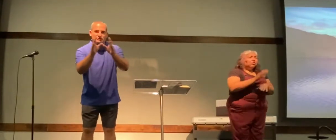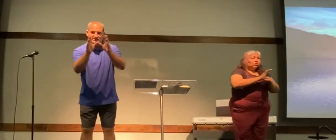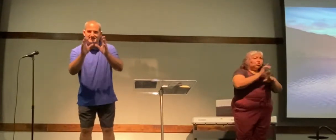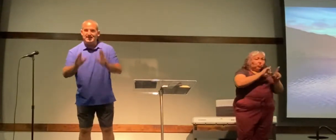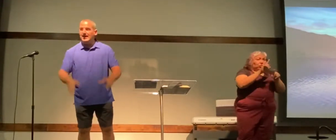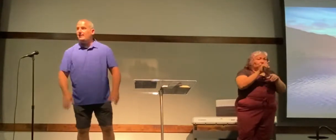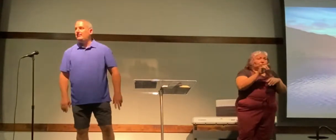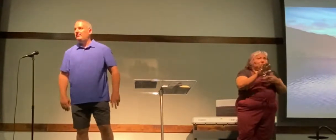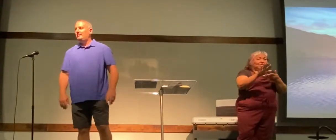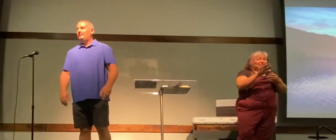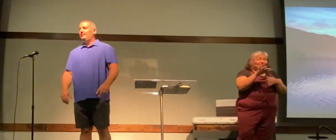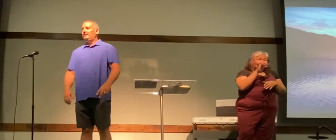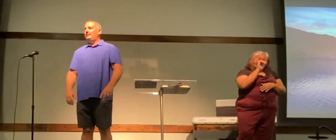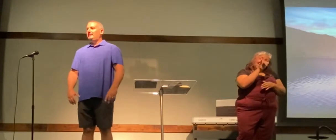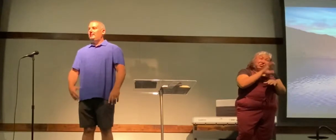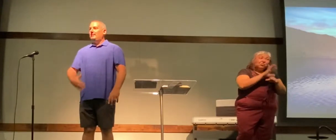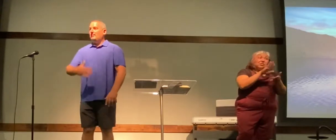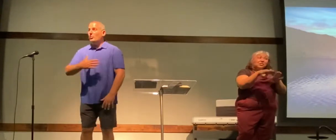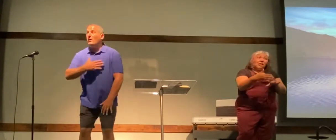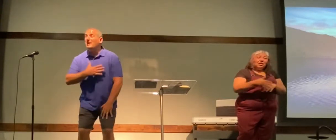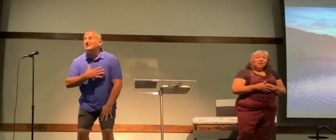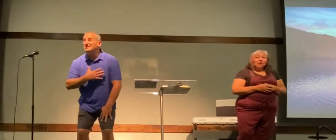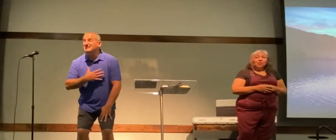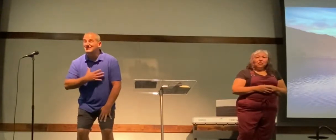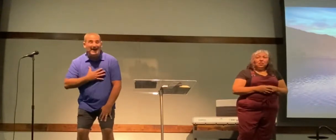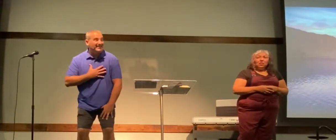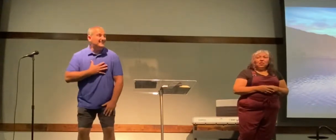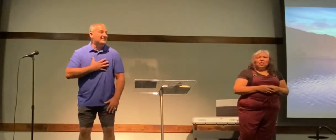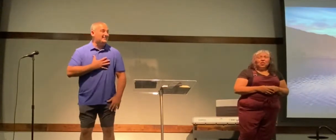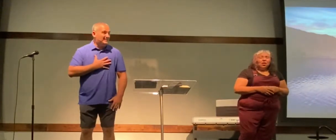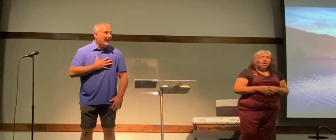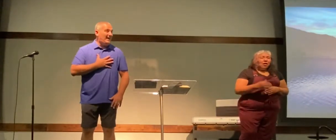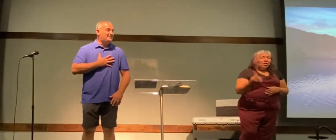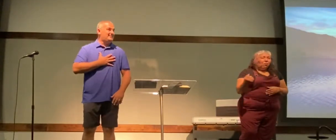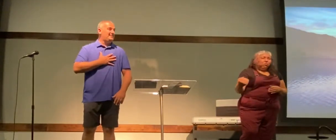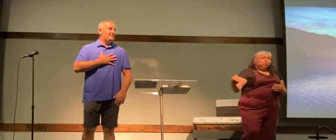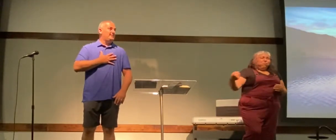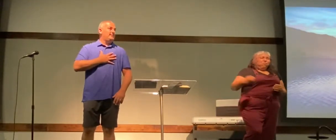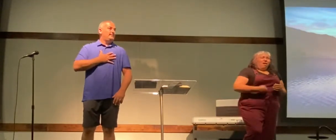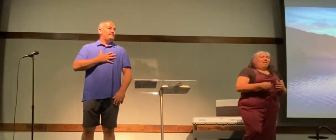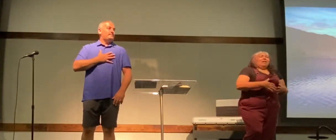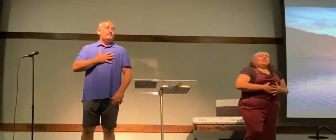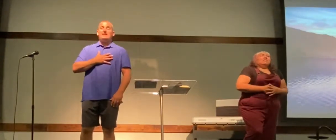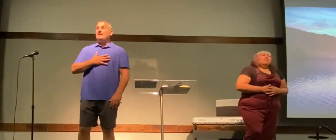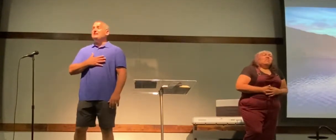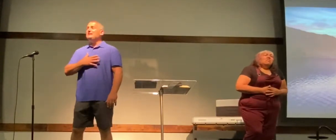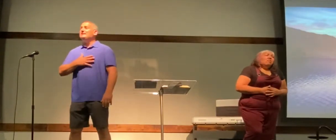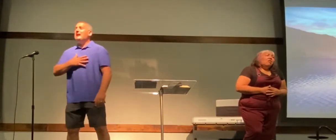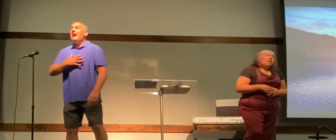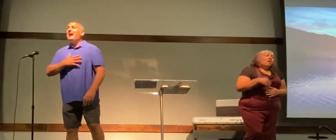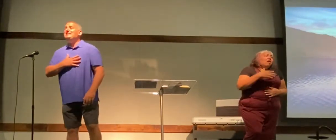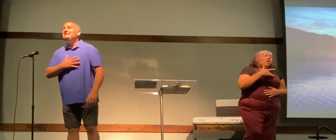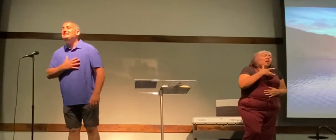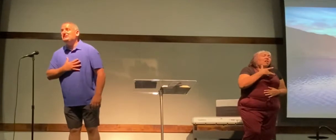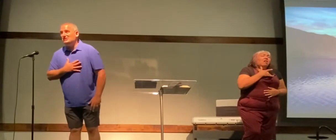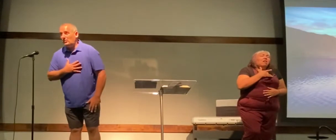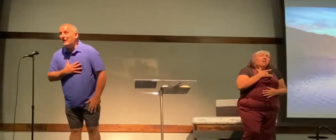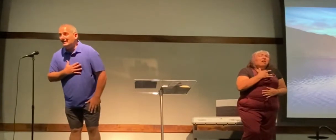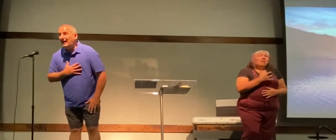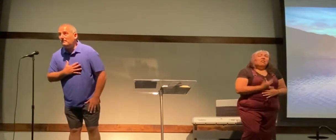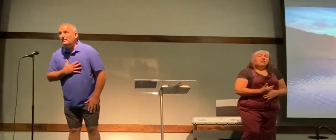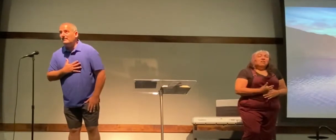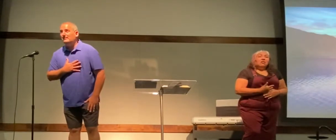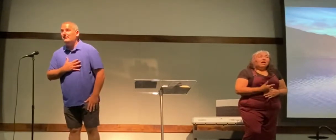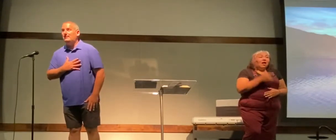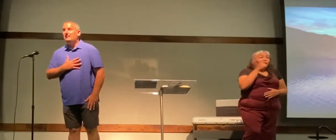you go to is dead? What a sock in the gut. He says, I need you to